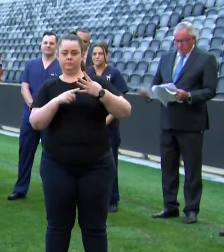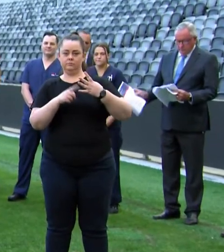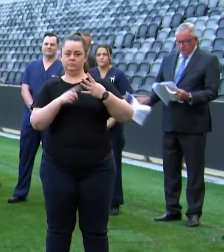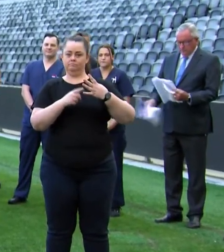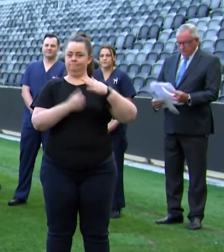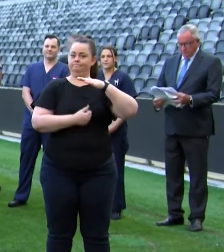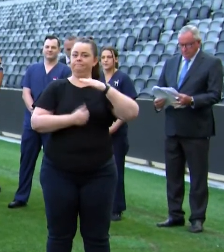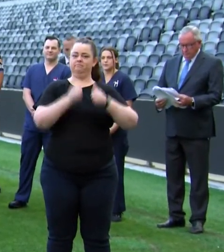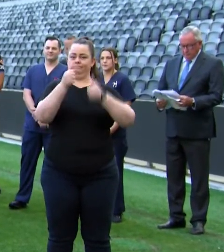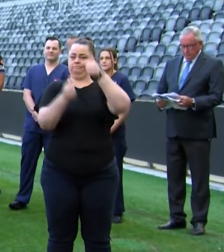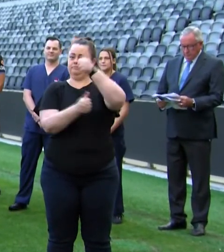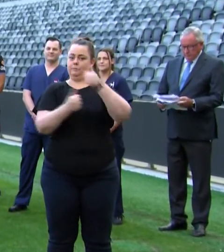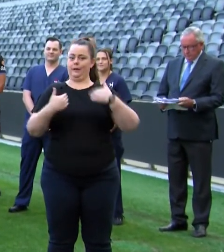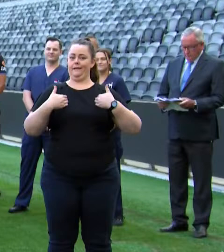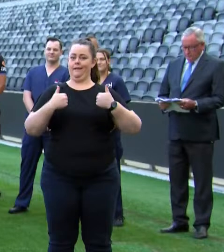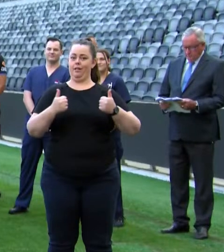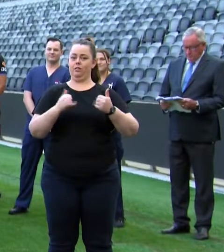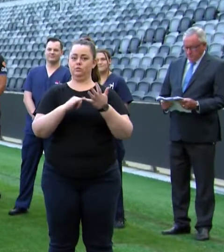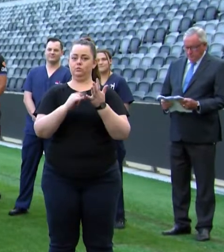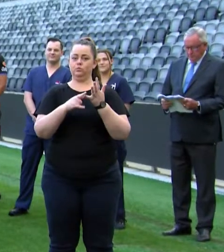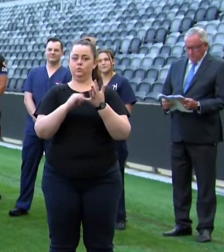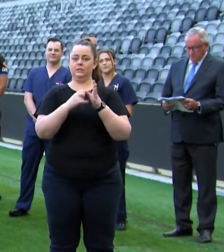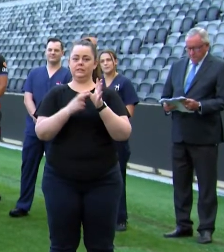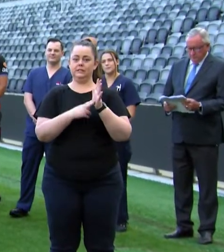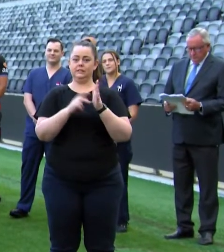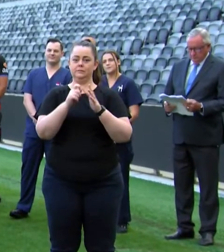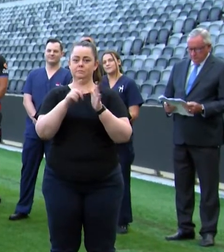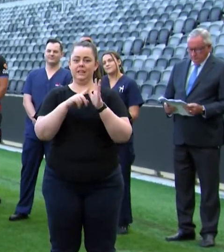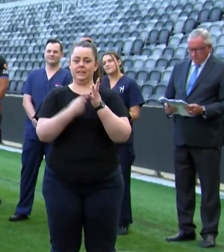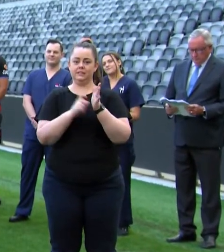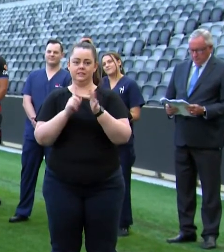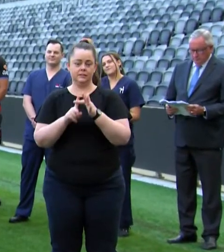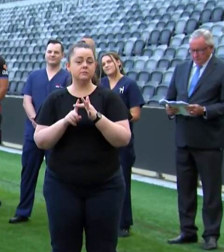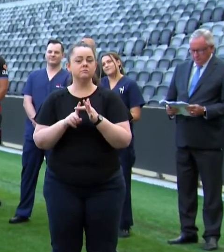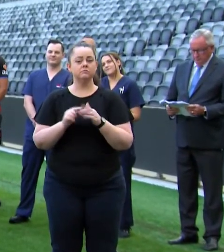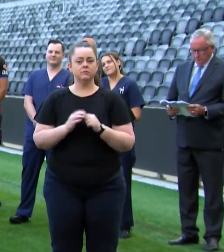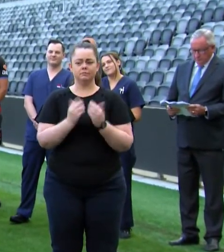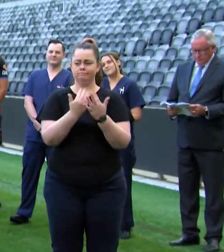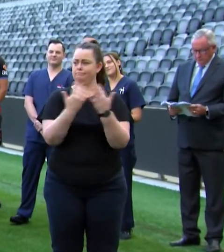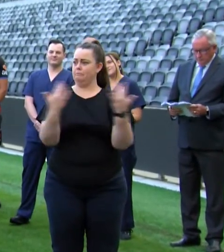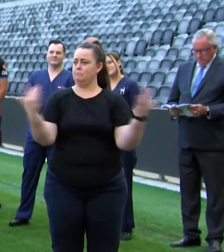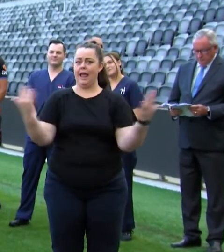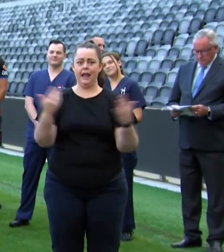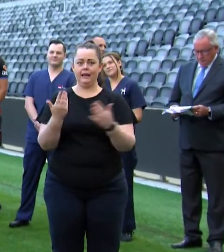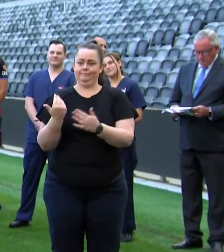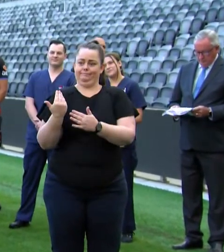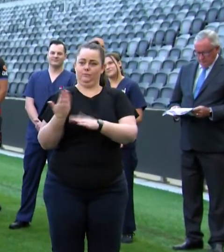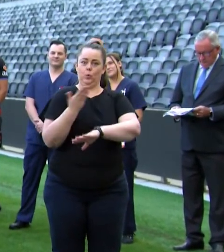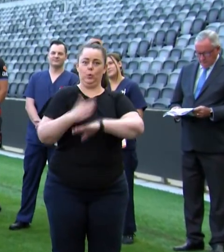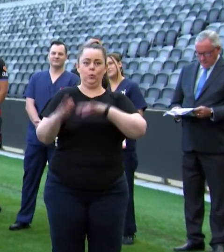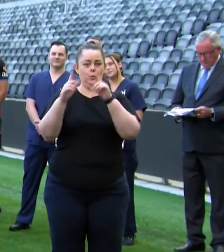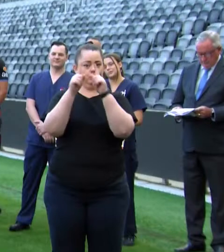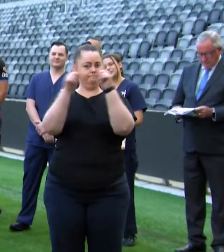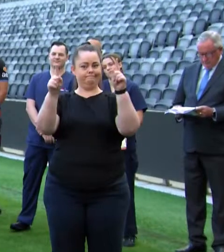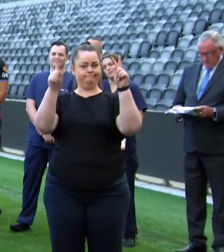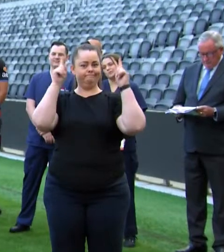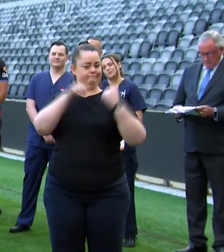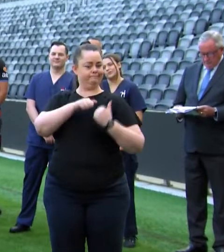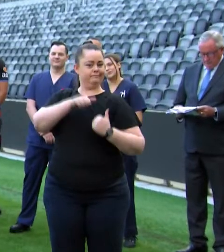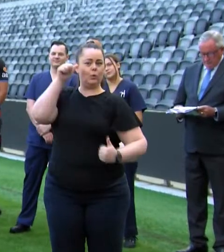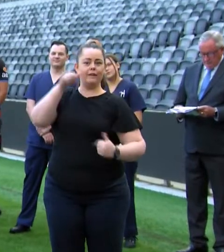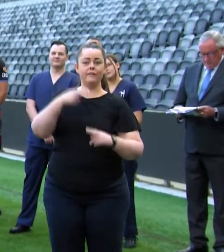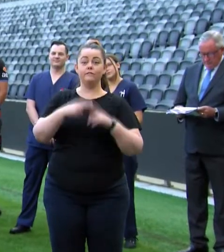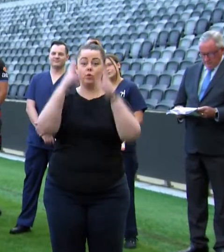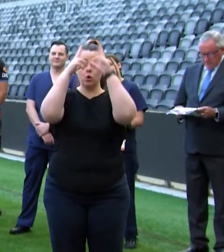Pearce, and many nurses, graduate nurses and midwives who have started last month as part of our